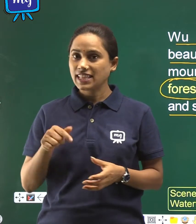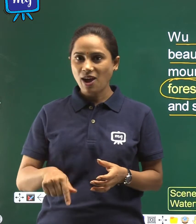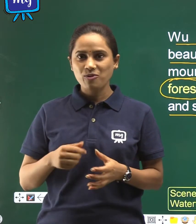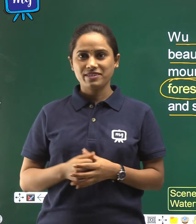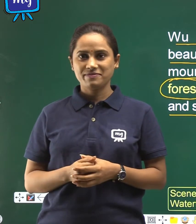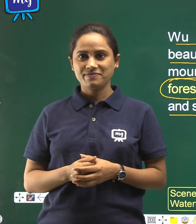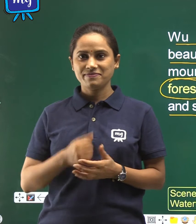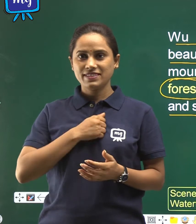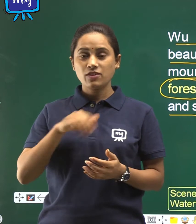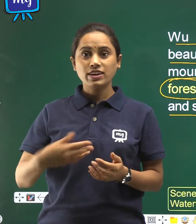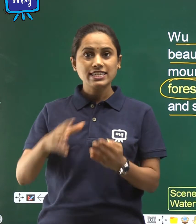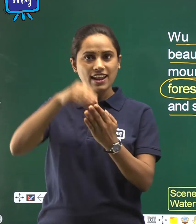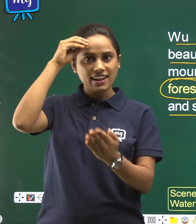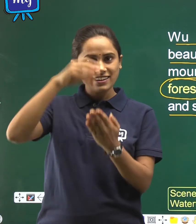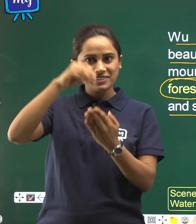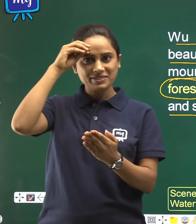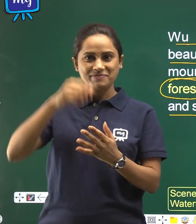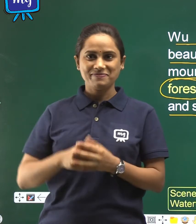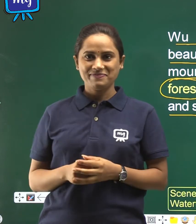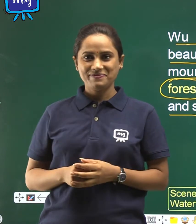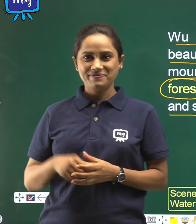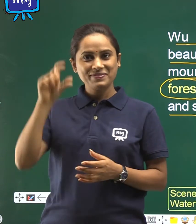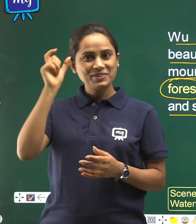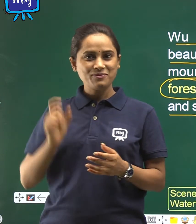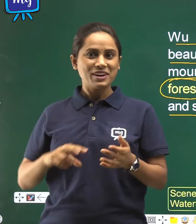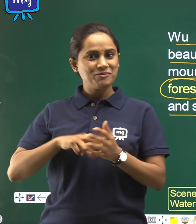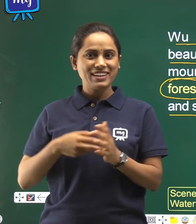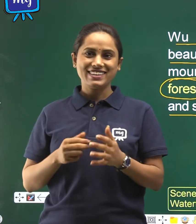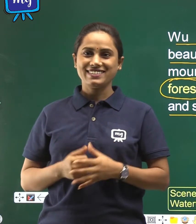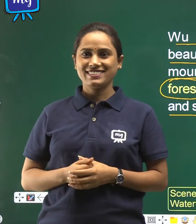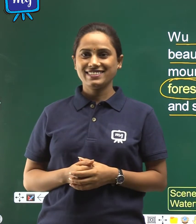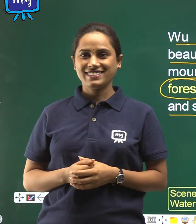Now, we shall learn word meaning.